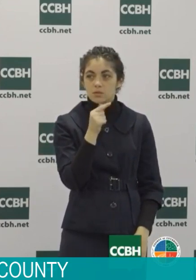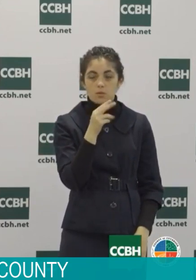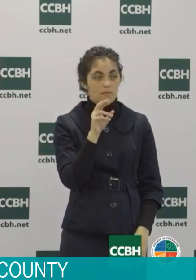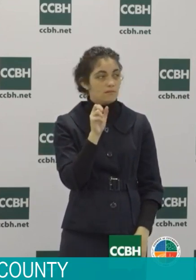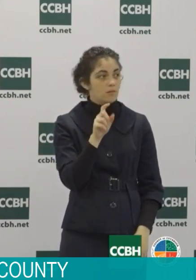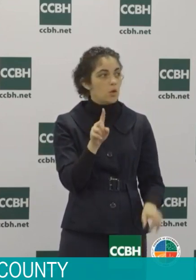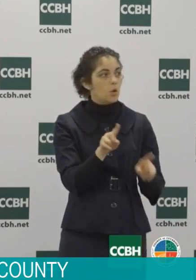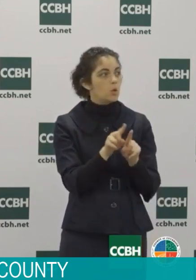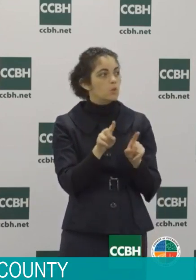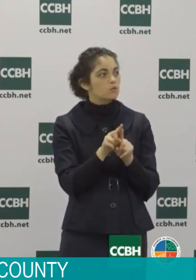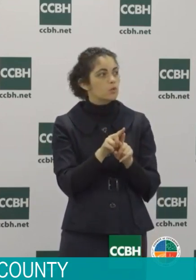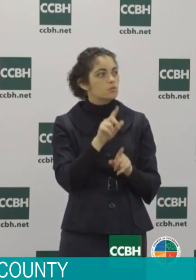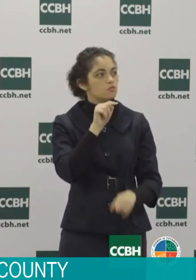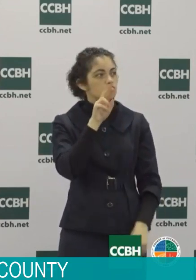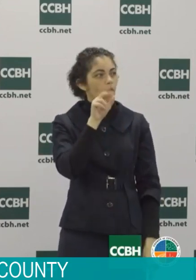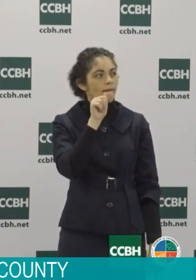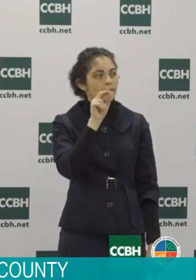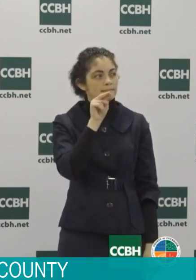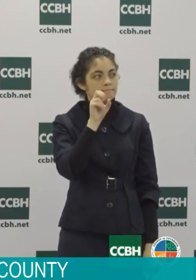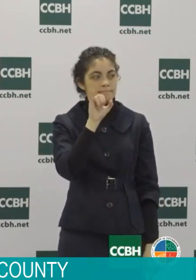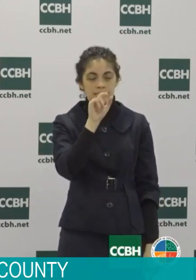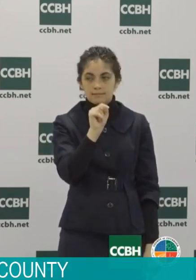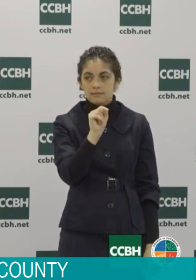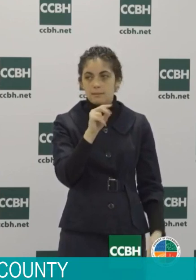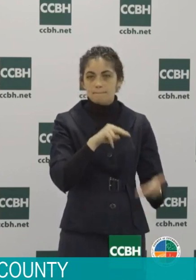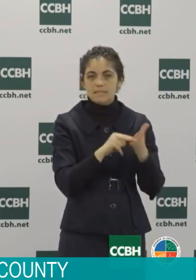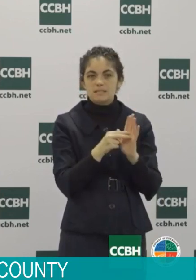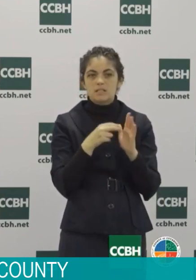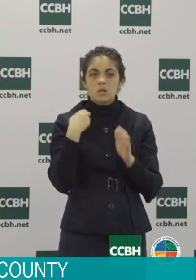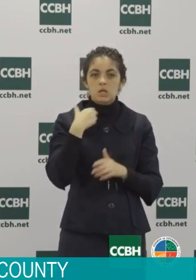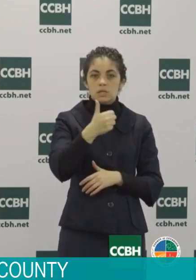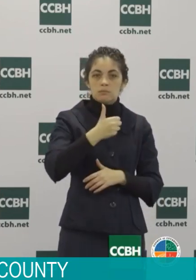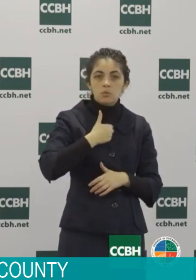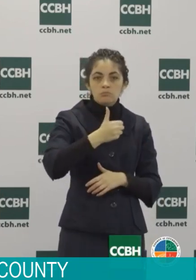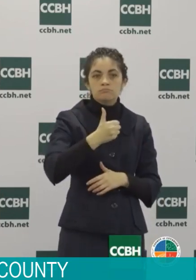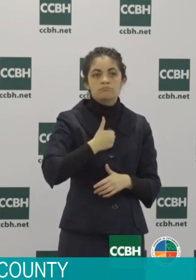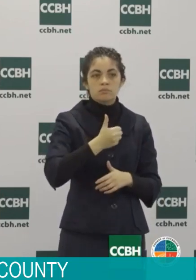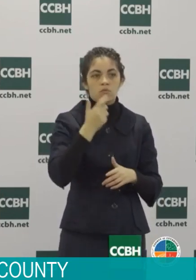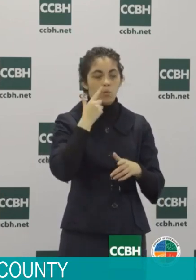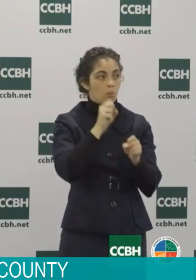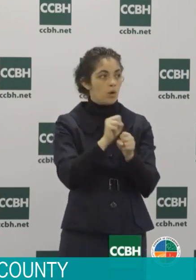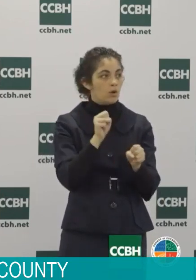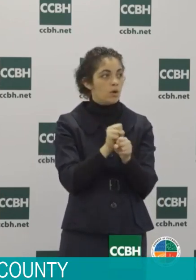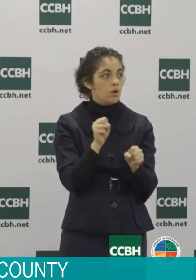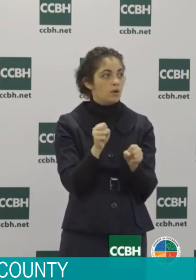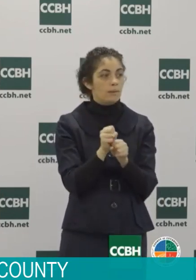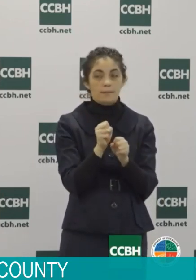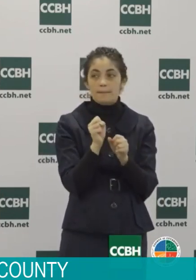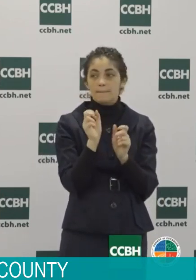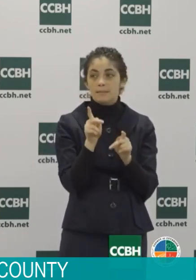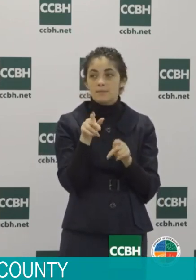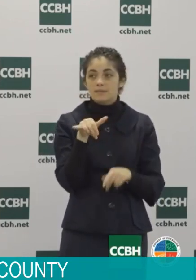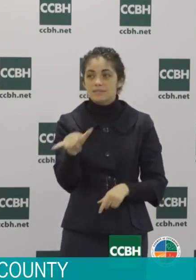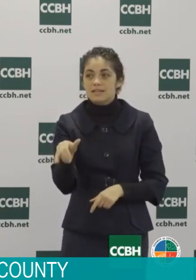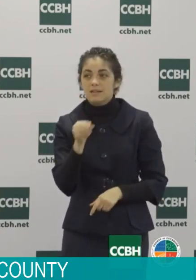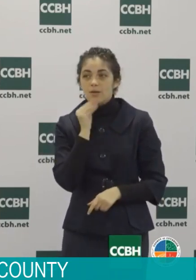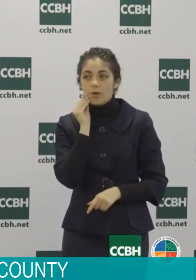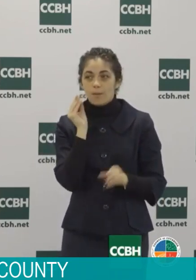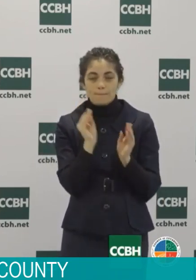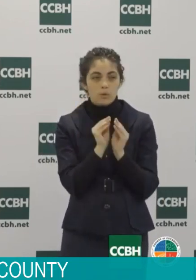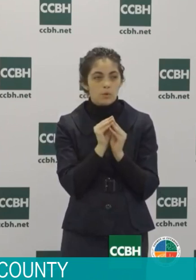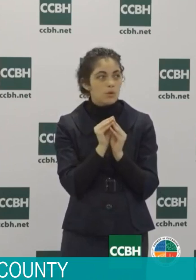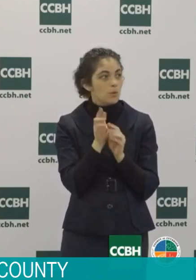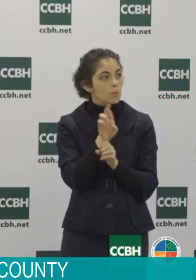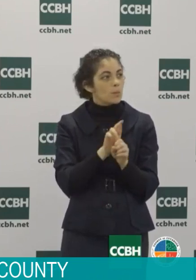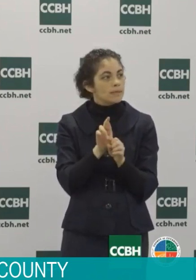work, back and forth. And so workplace as well. And people are hanging out at home more when you look at the